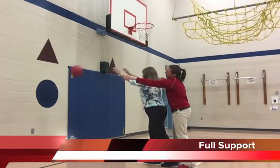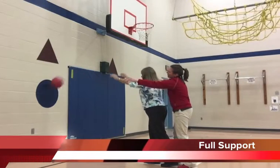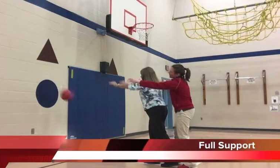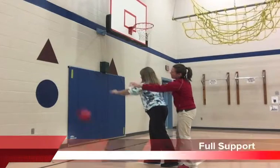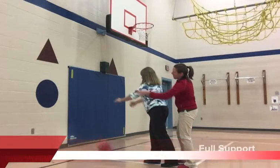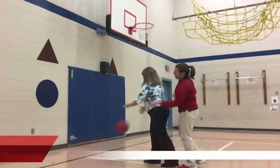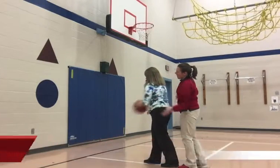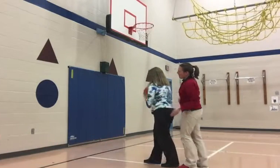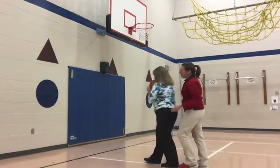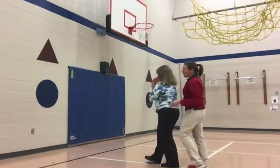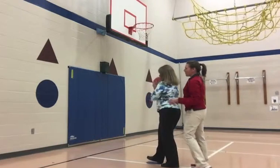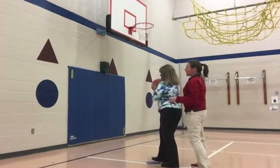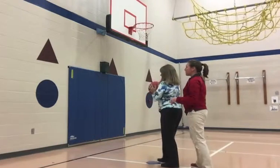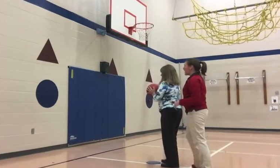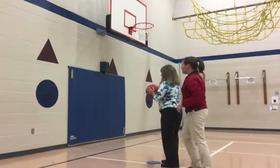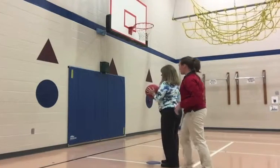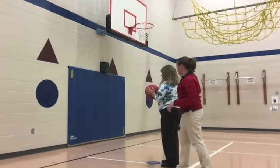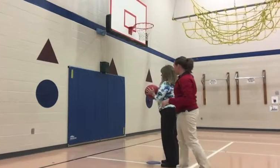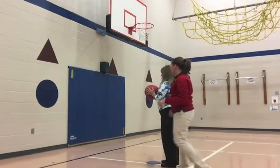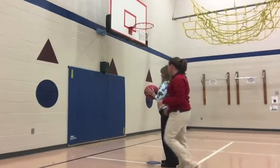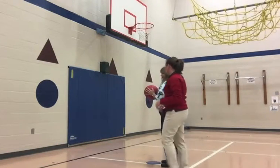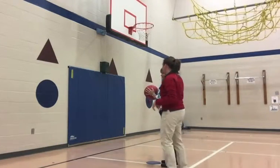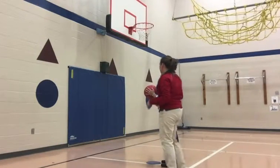push. Oh, nice job stepping with your foot.